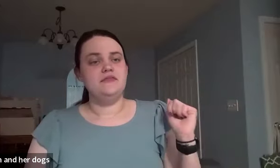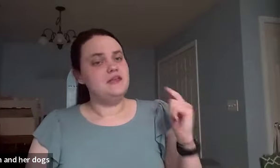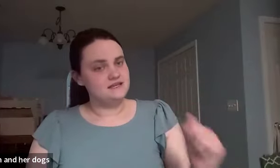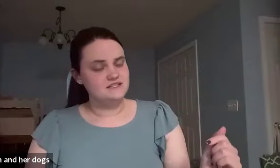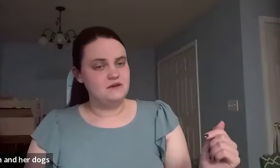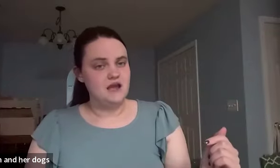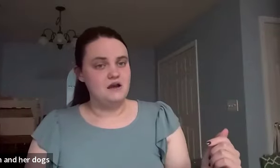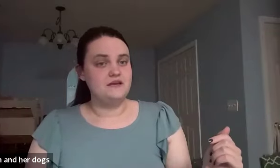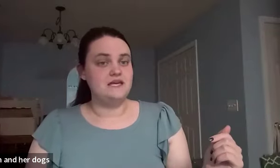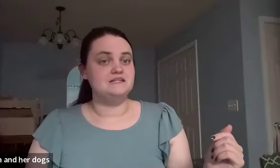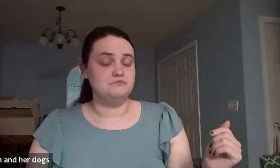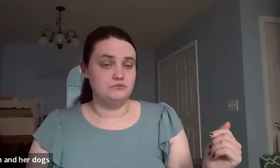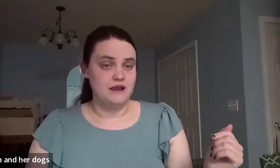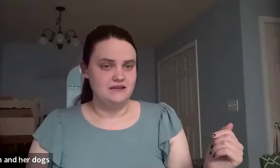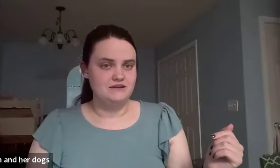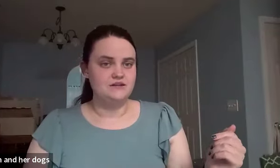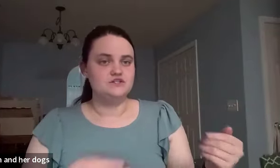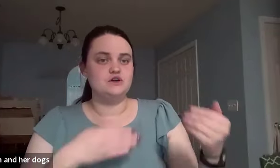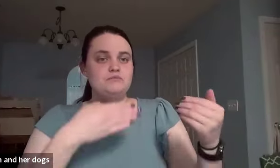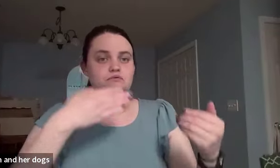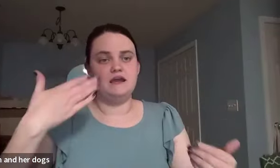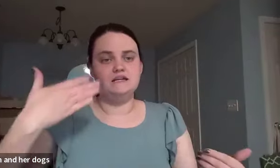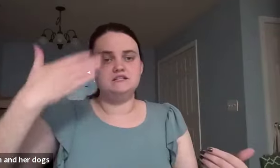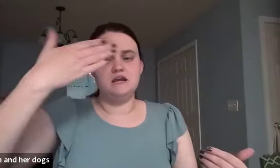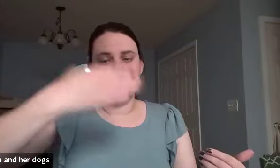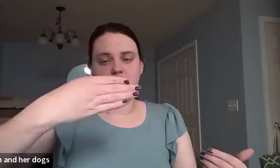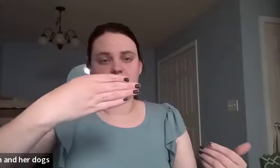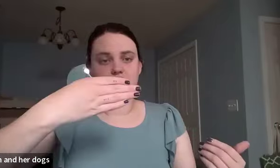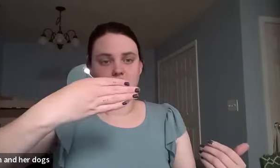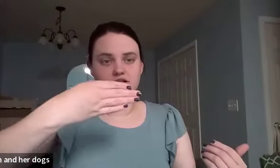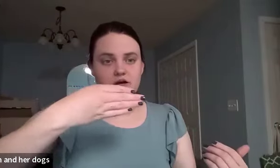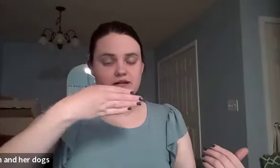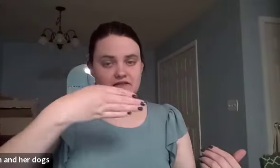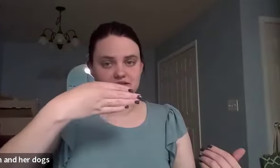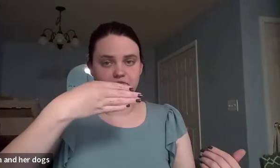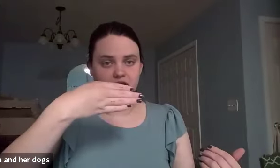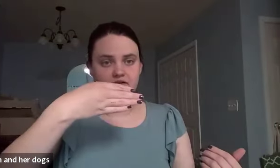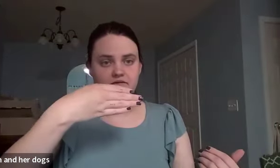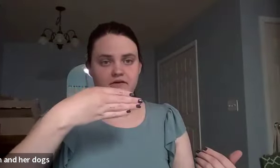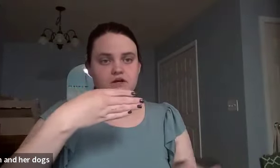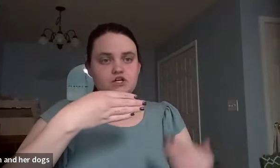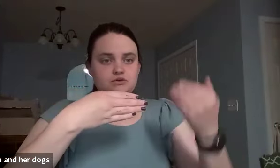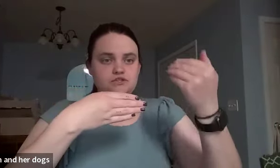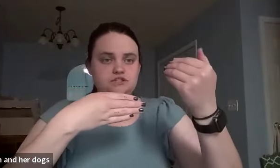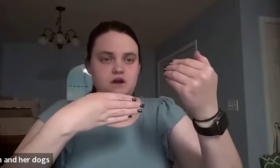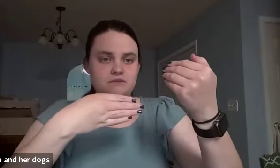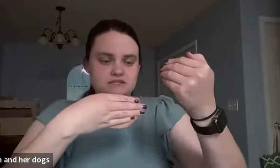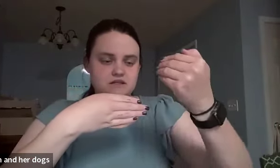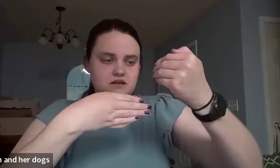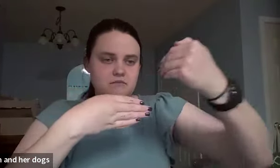Then the next thing we have is bread. So bread is going to have your non-dominant in this B. Your dominant is going to